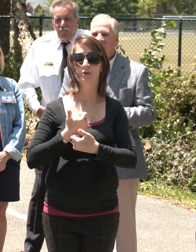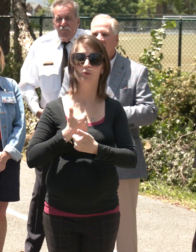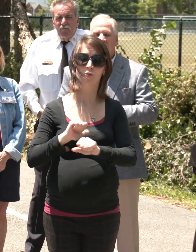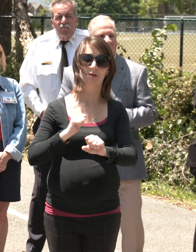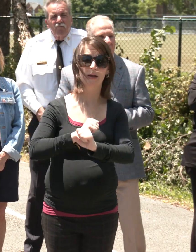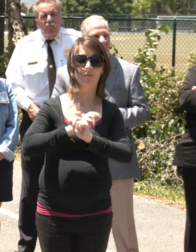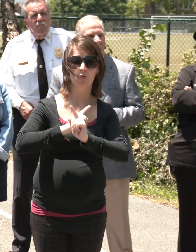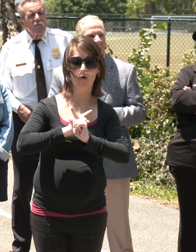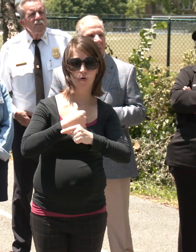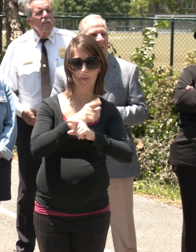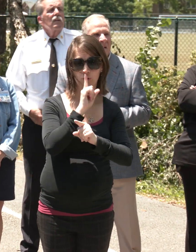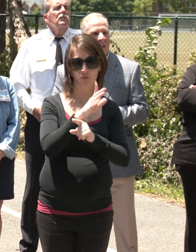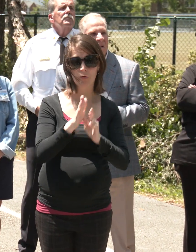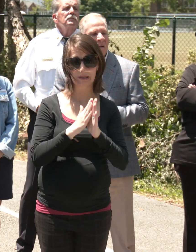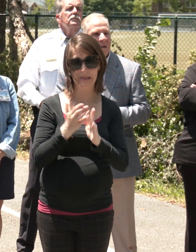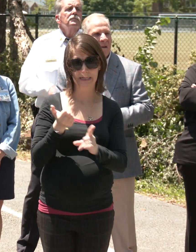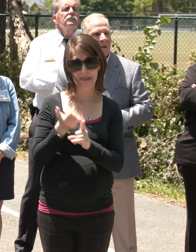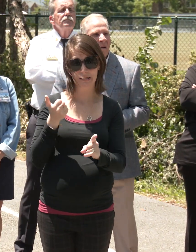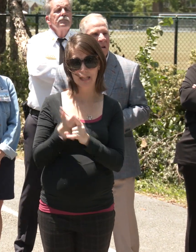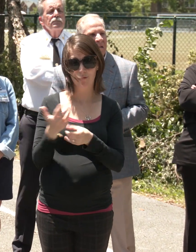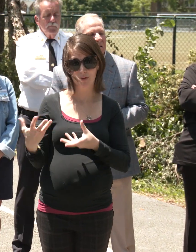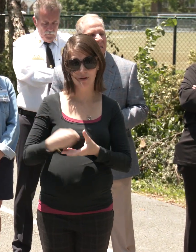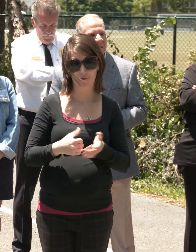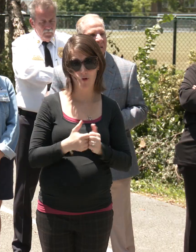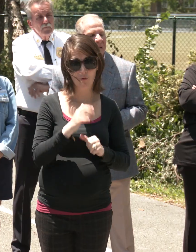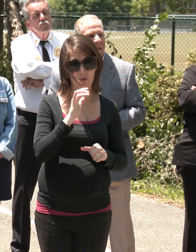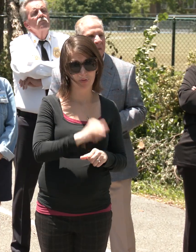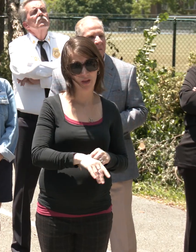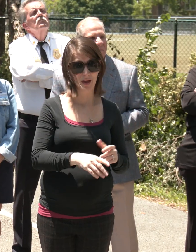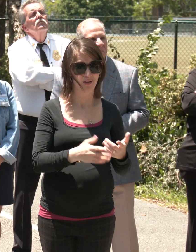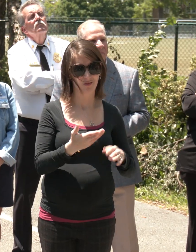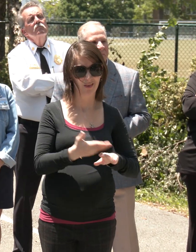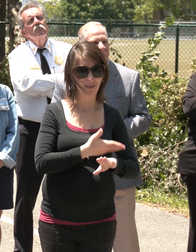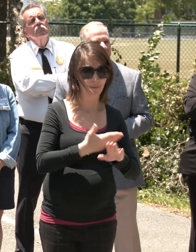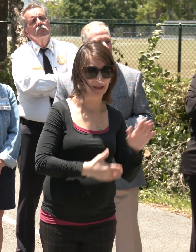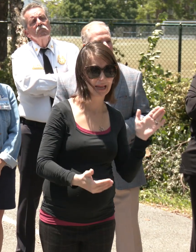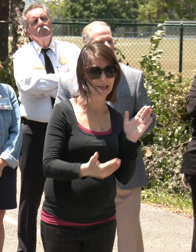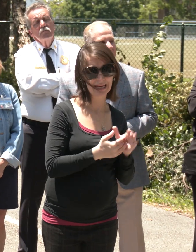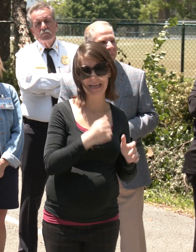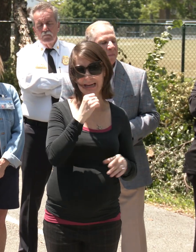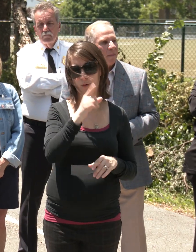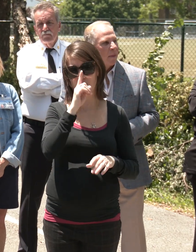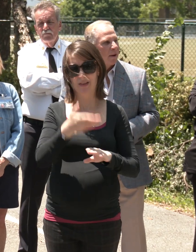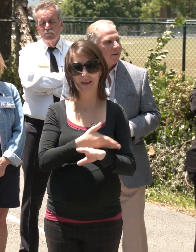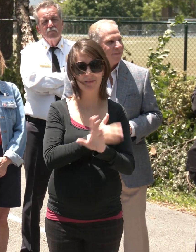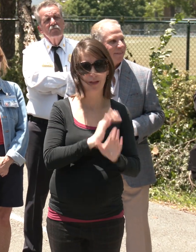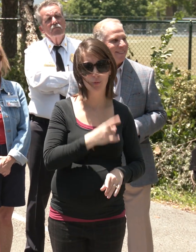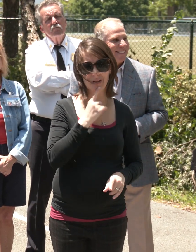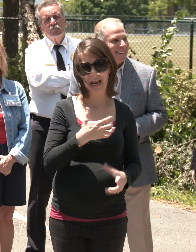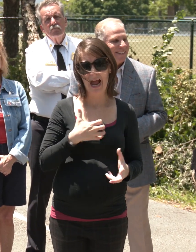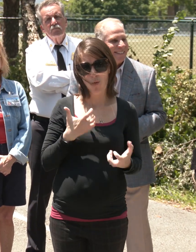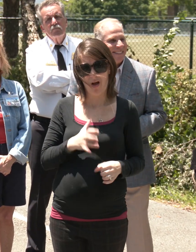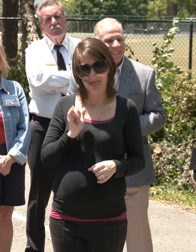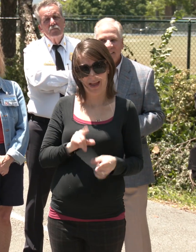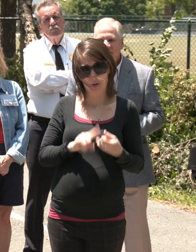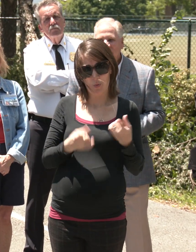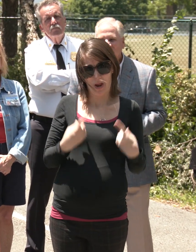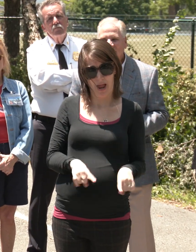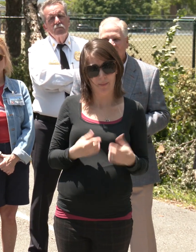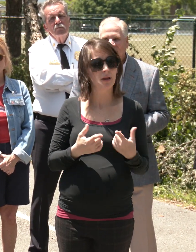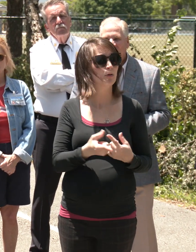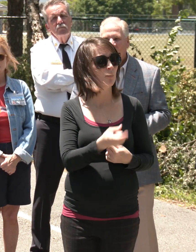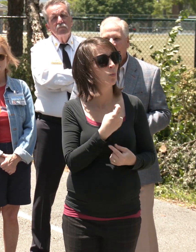that the city is a part of that process of redevelopment, opposed to the developers coming in and saying, we want to do this? The question is